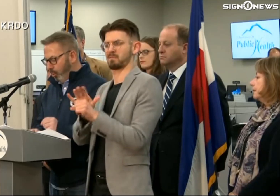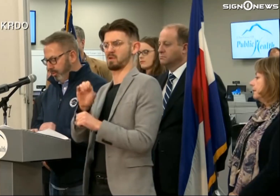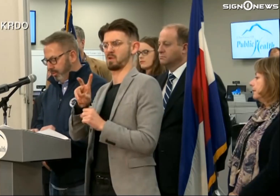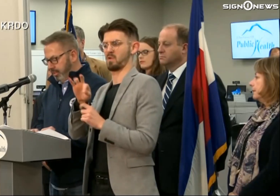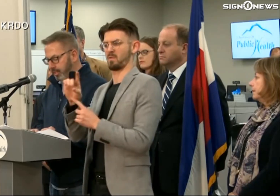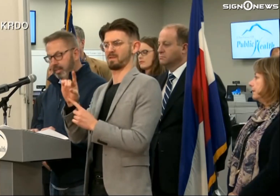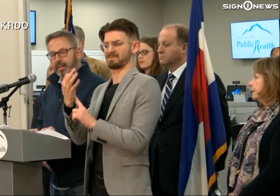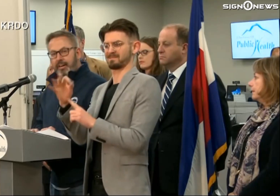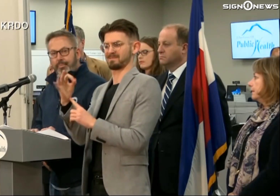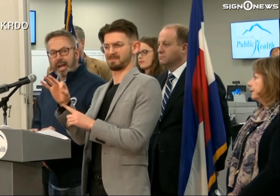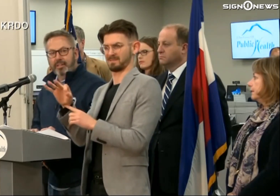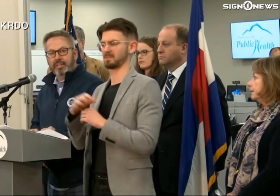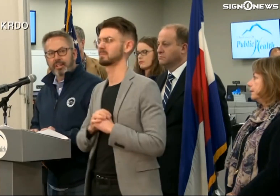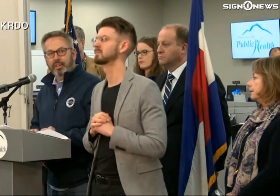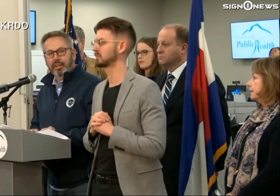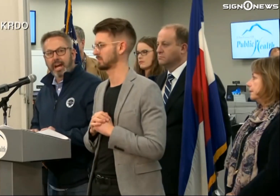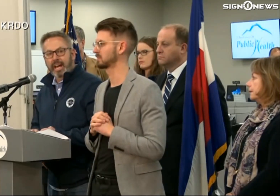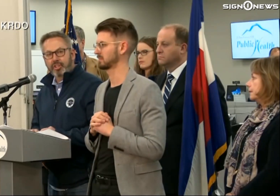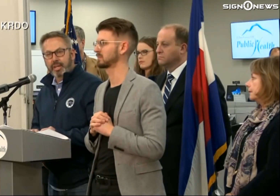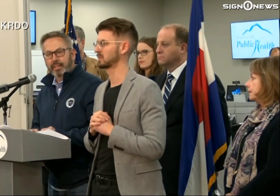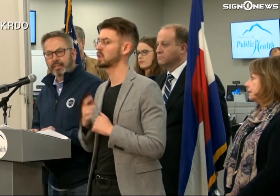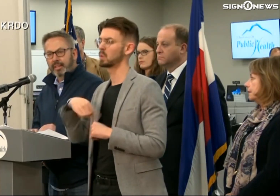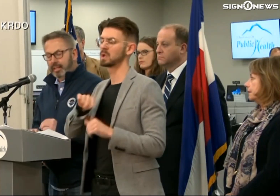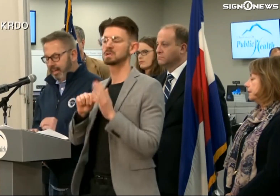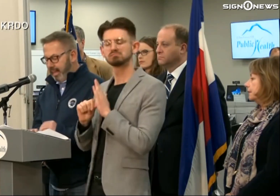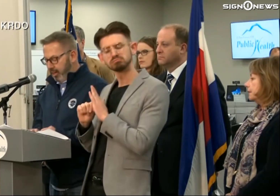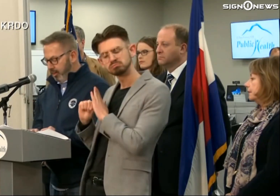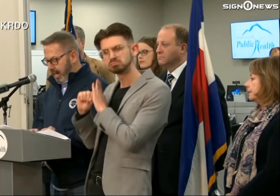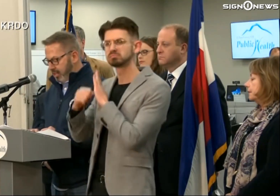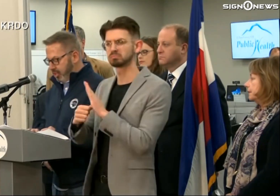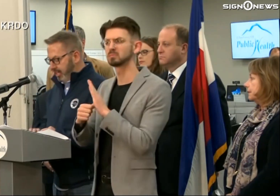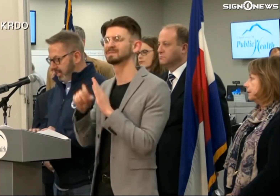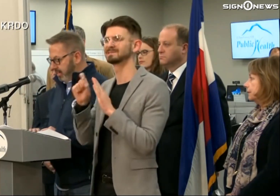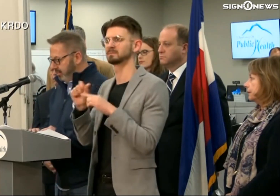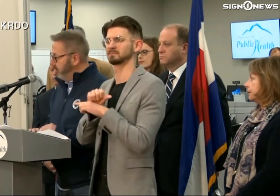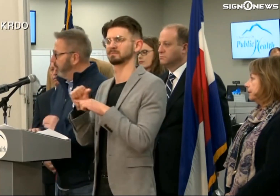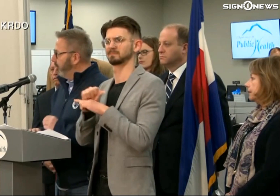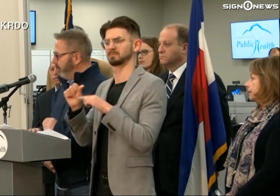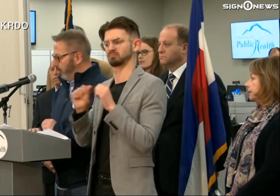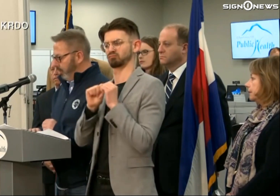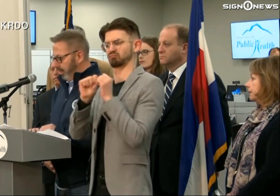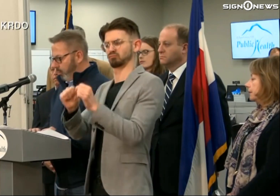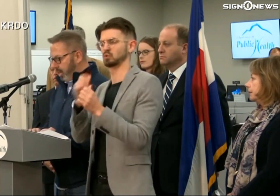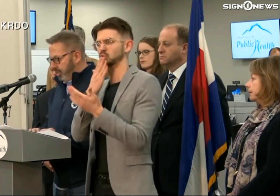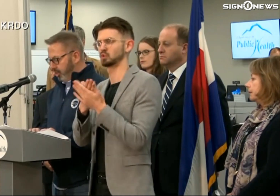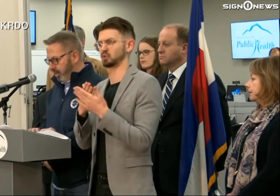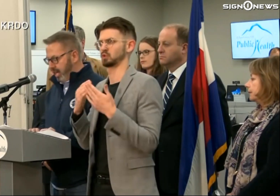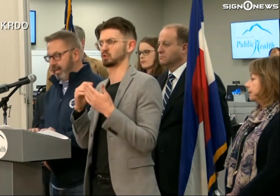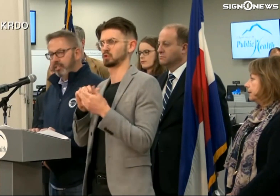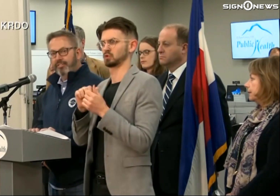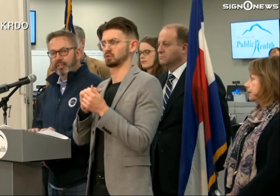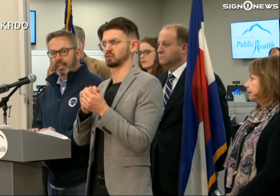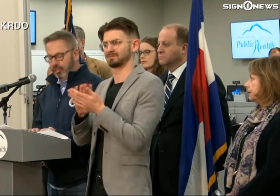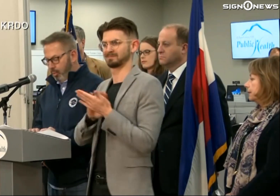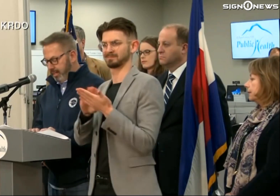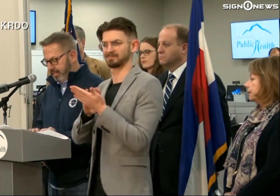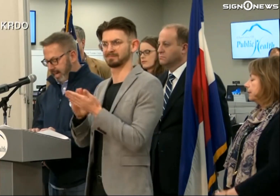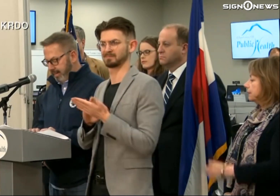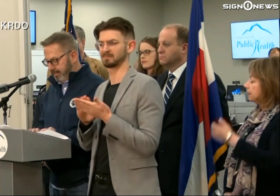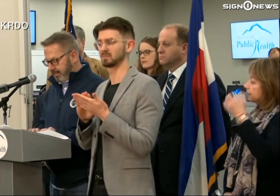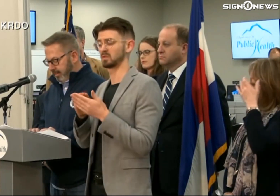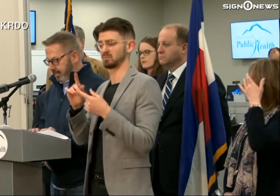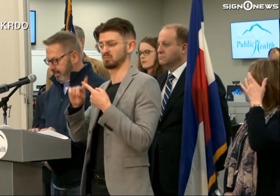the importance of practicing good hygiene, and that good hygiene is thoroughly washing your hands for at least